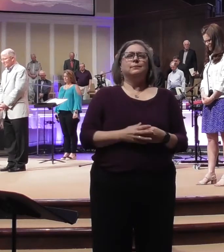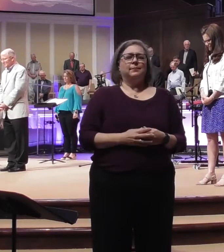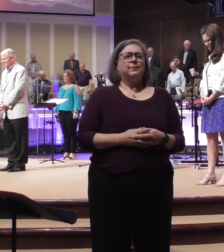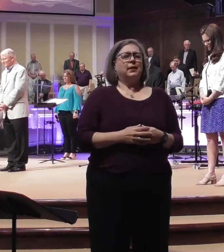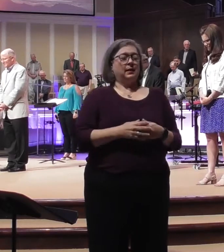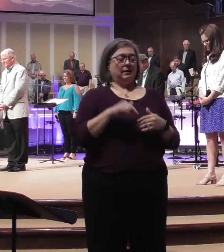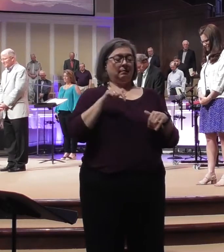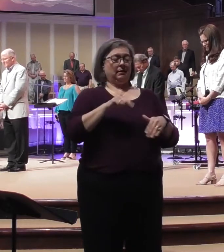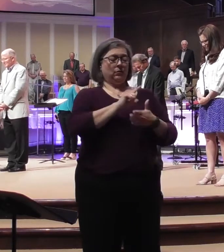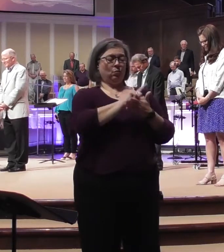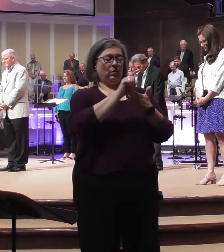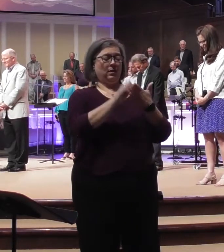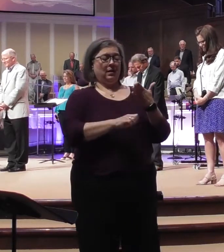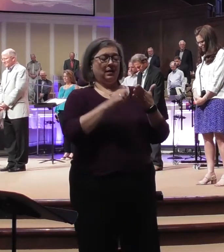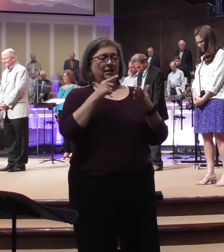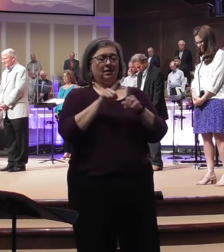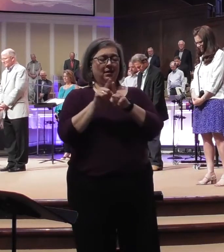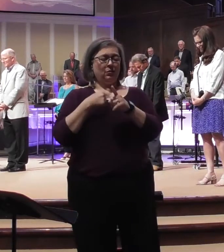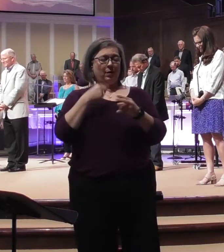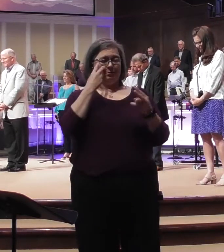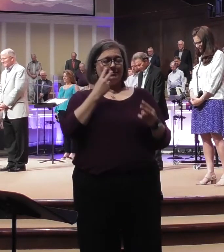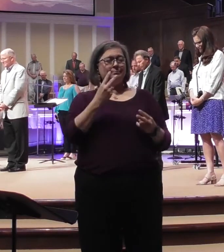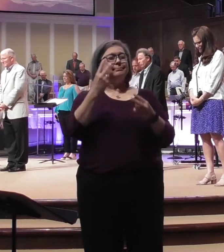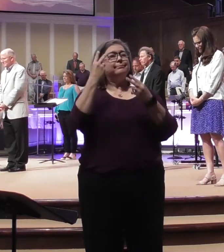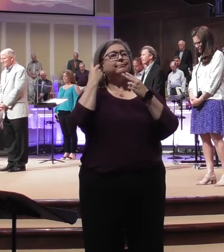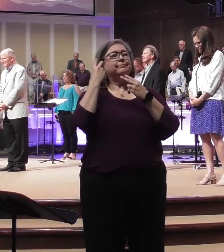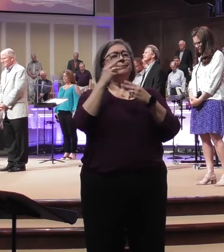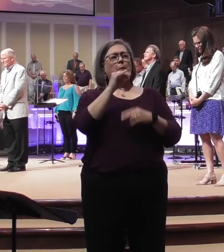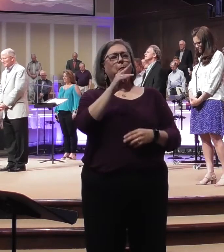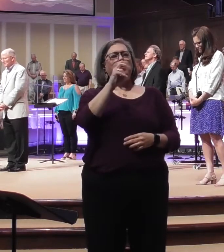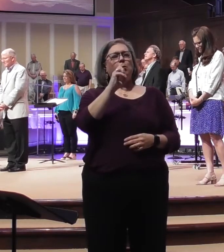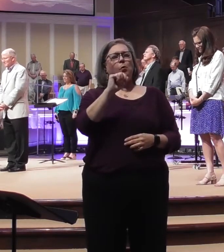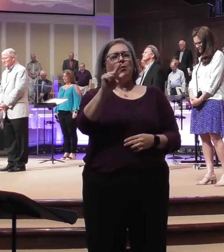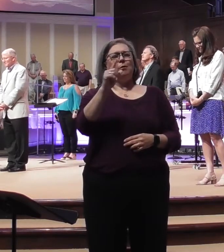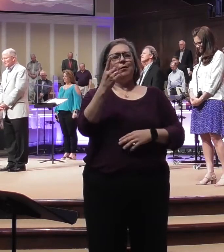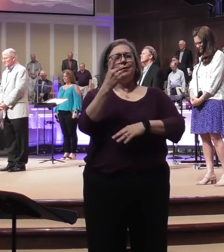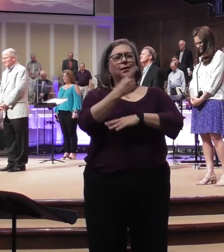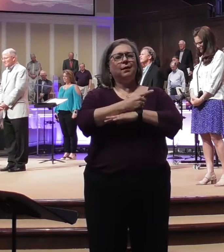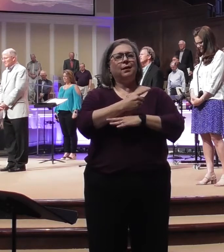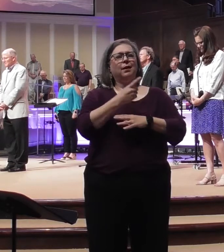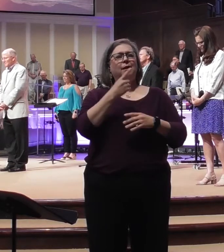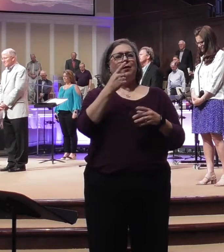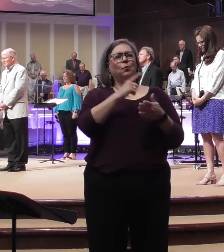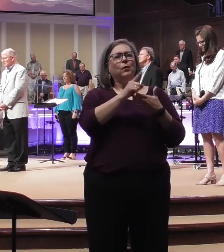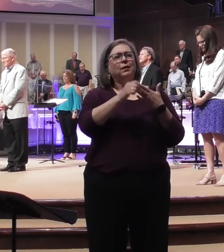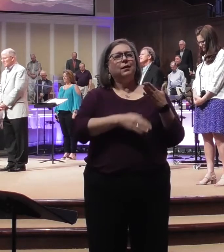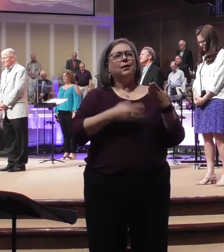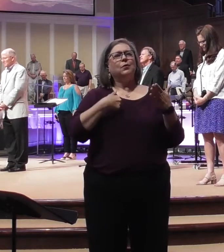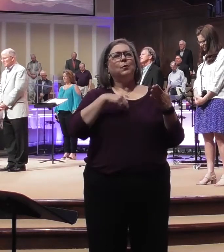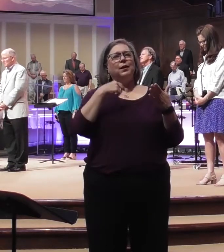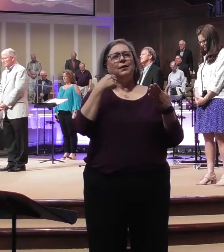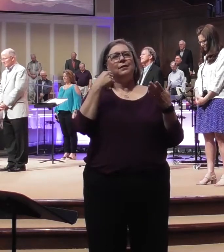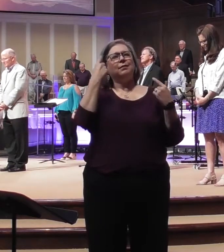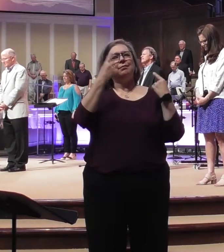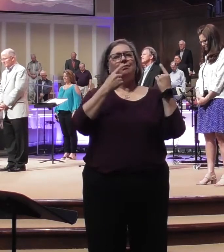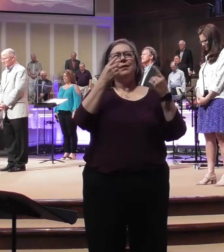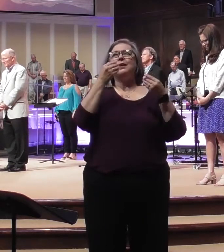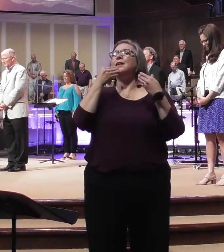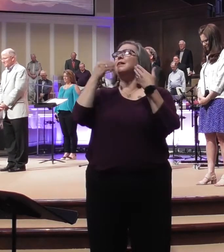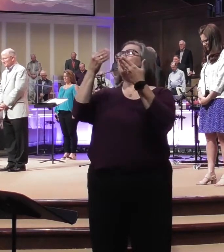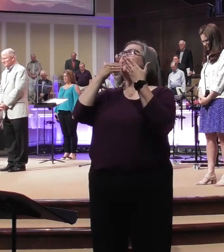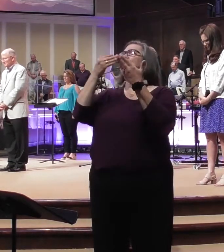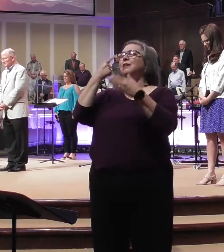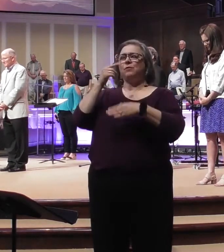Day weekend, we find it especially appropriate to give you thanks for our country and to